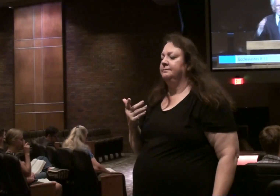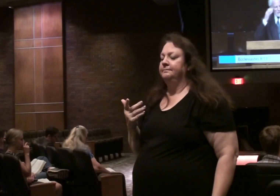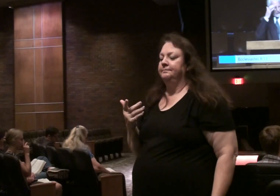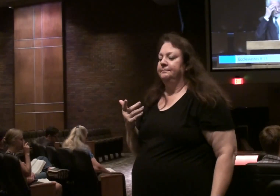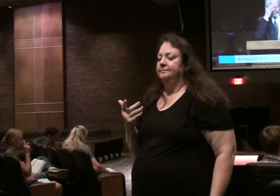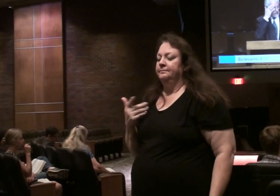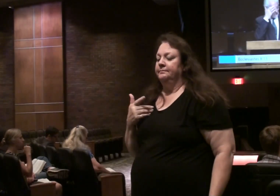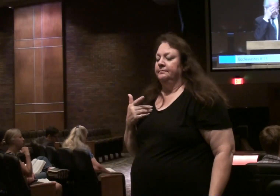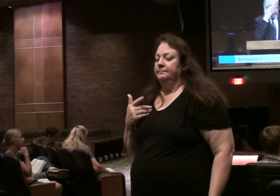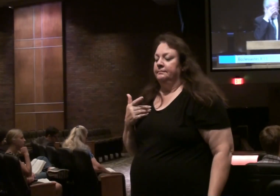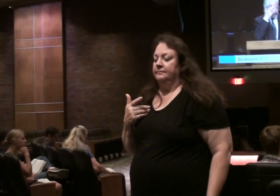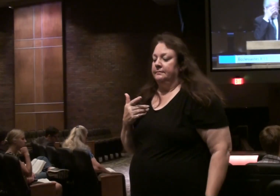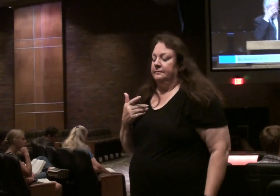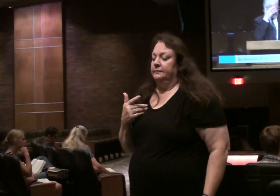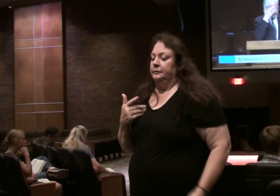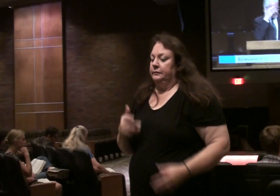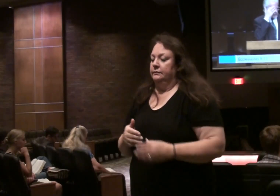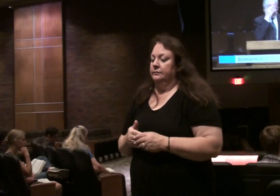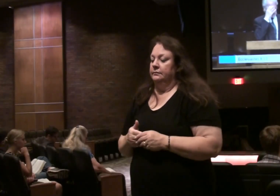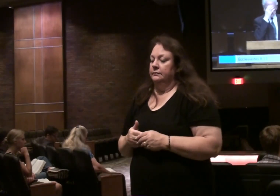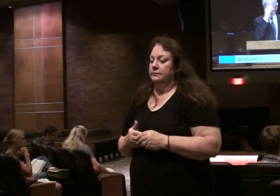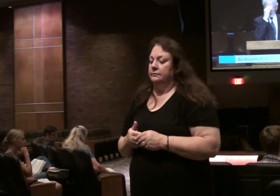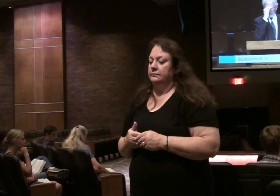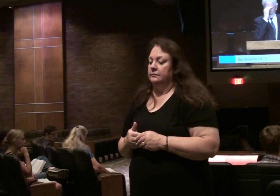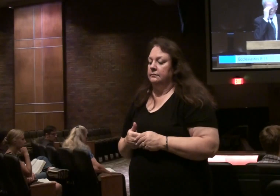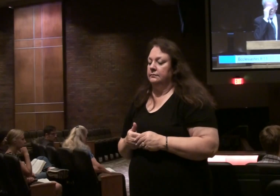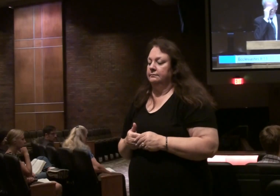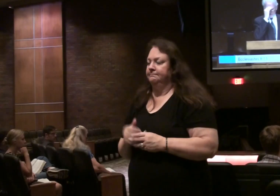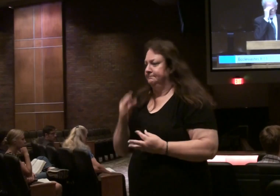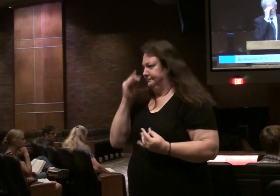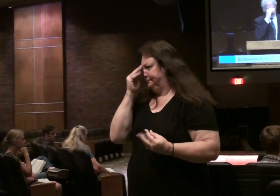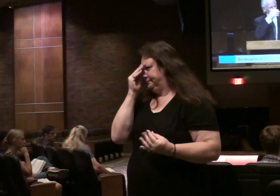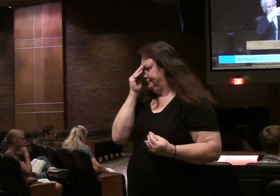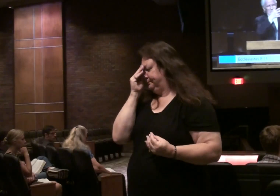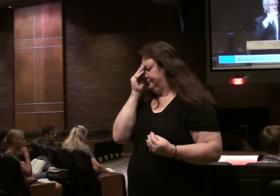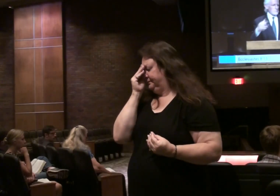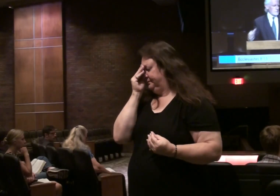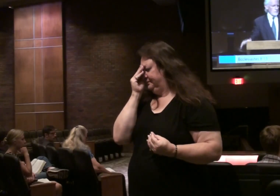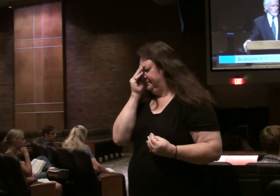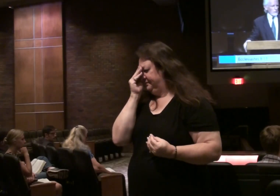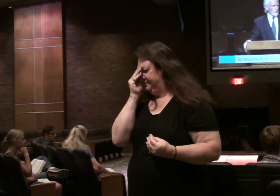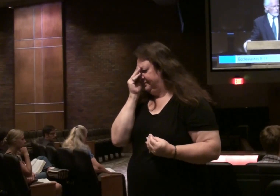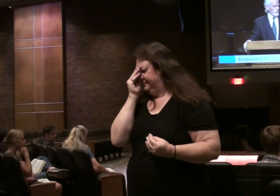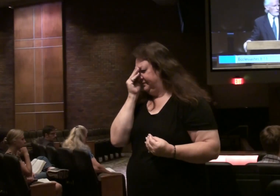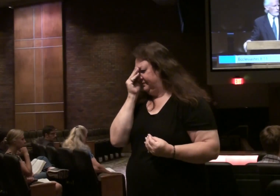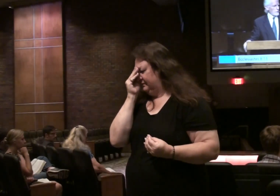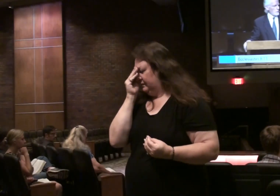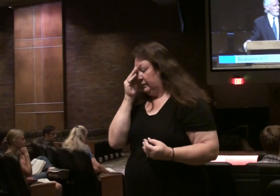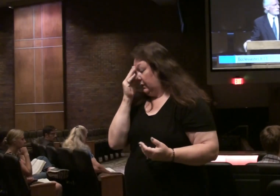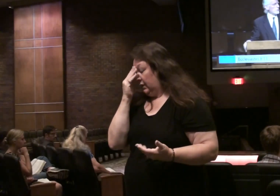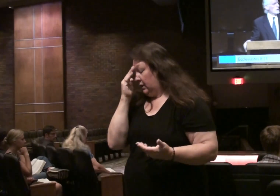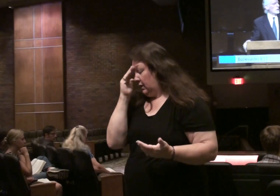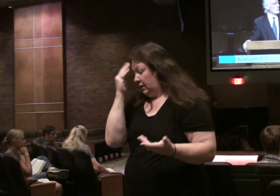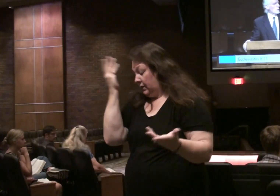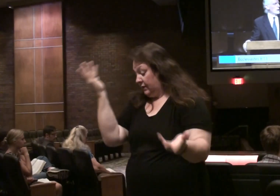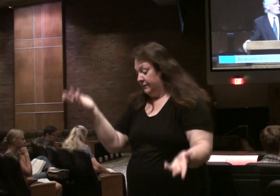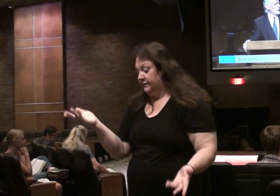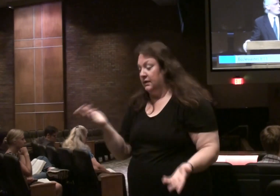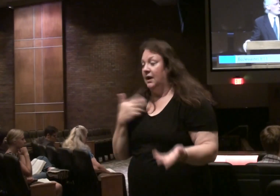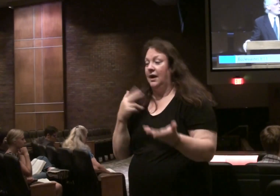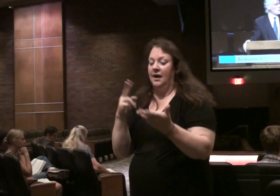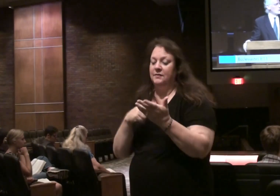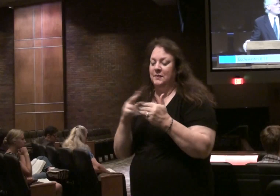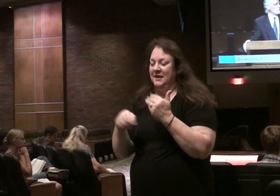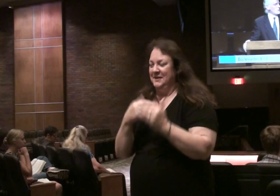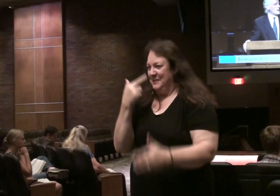You know, I went back, I was doing this, I got to thinking, because I don't know how I ended up there, but I was reading